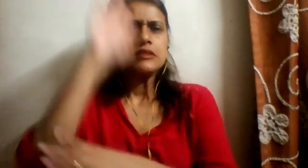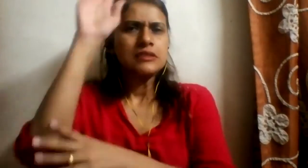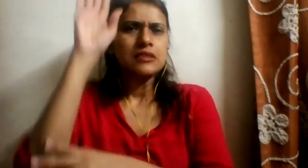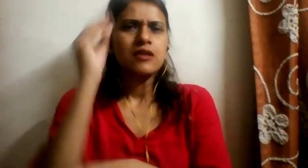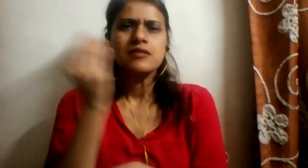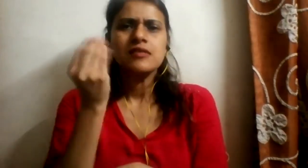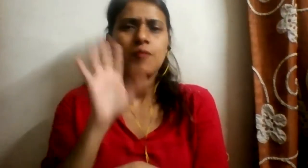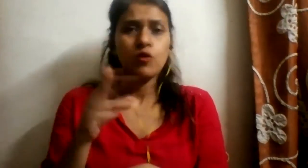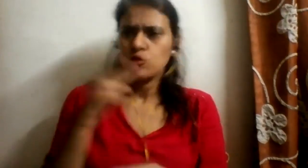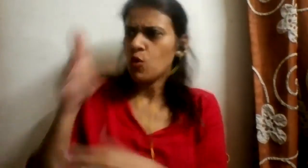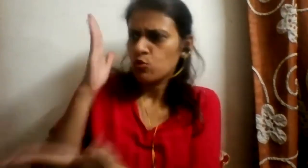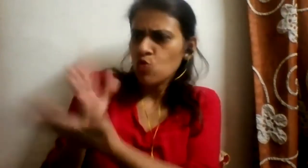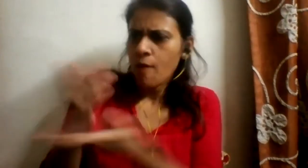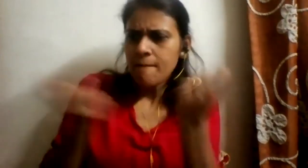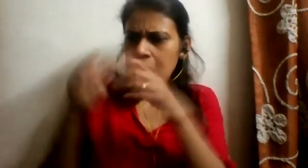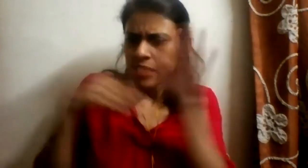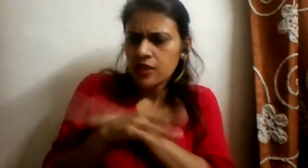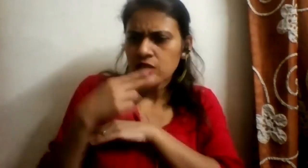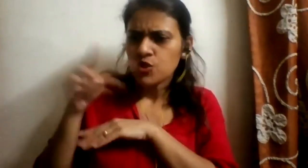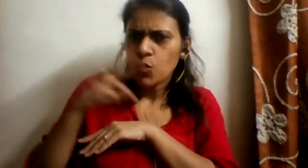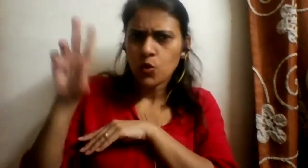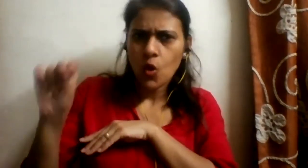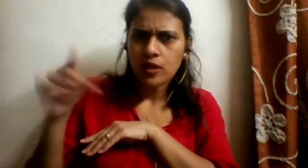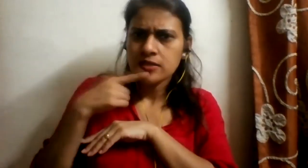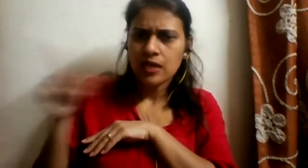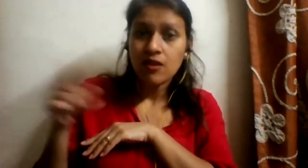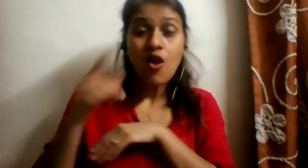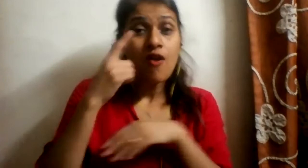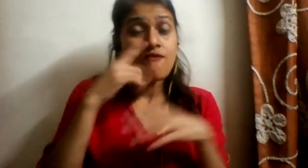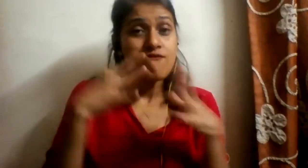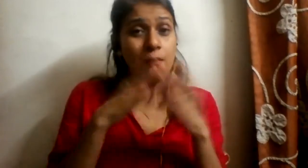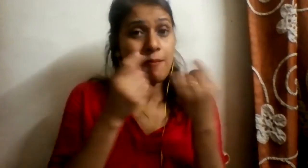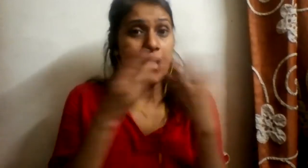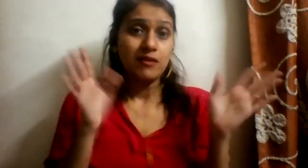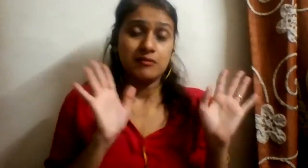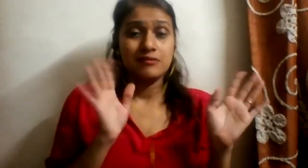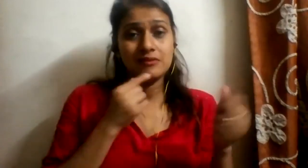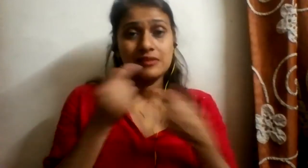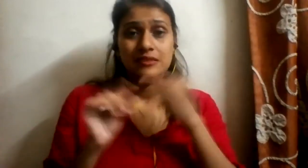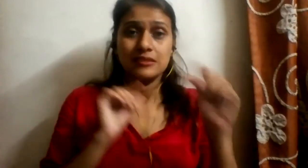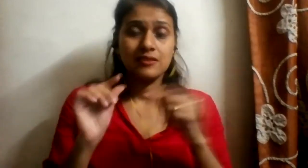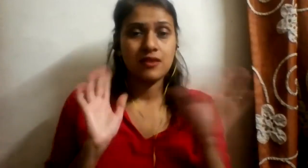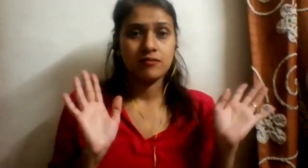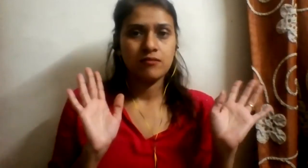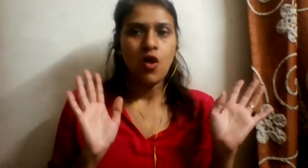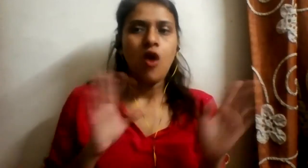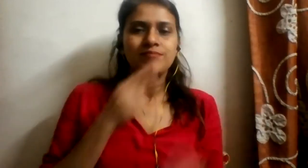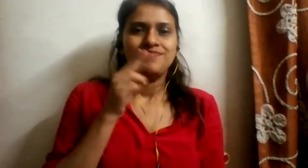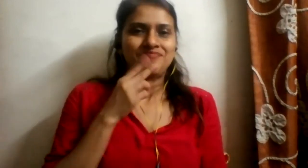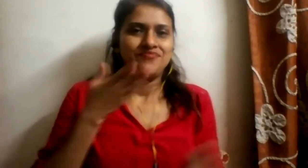a bidi in the bus. And women would start, and then gradually it stopped. Now it is, but I'm sure in rural areas